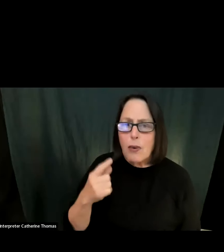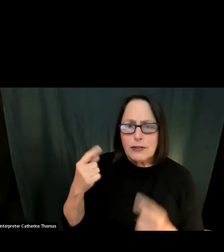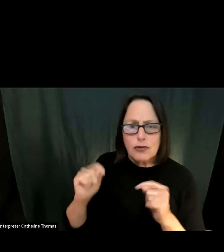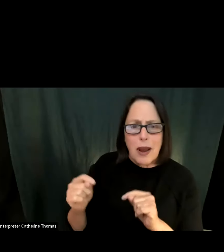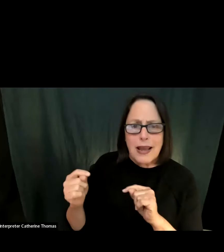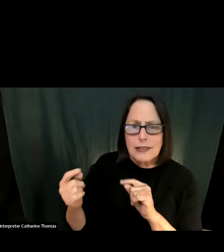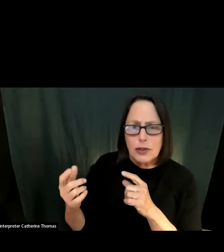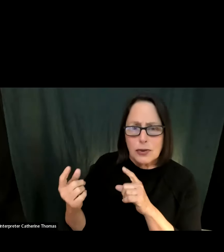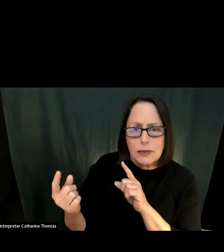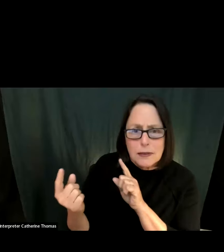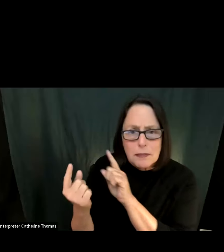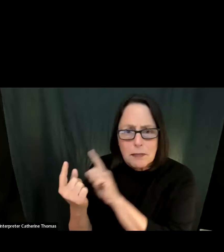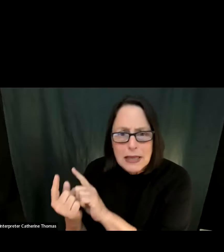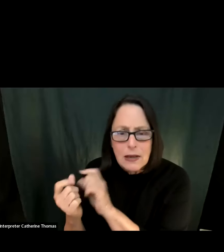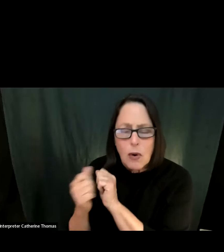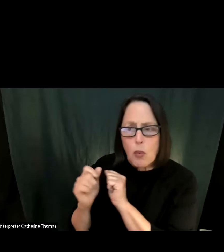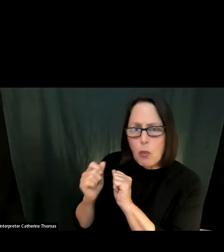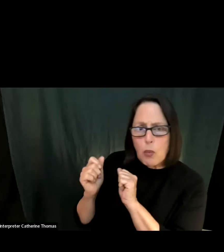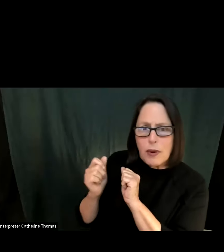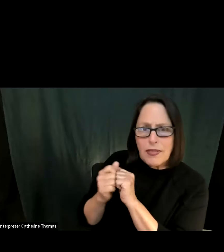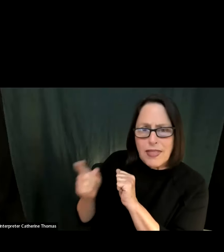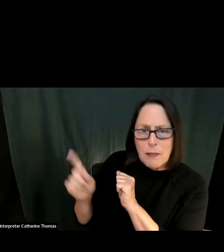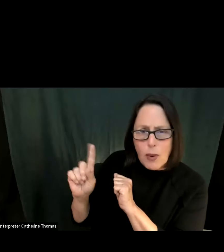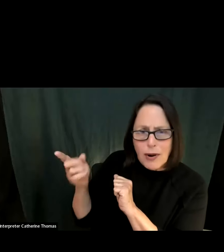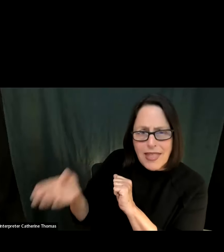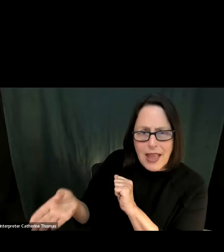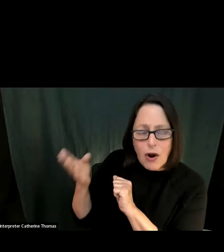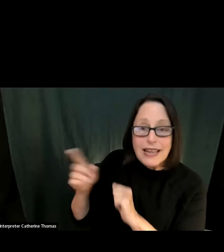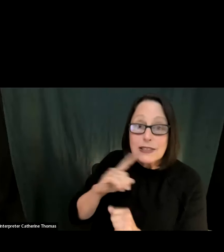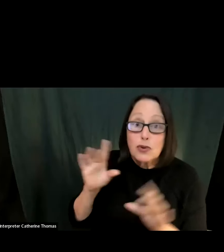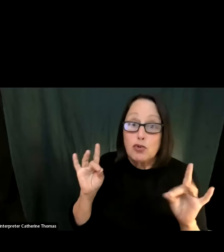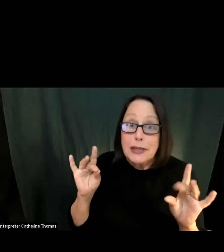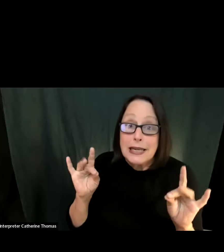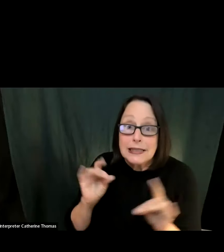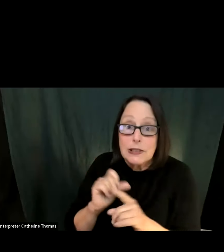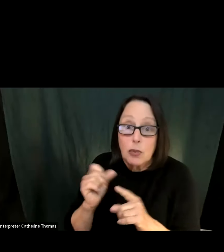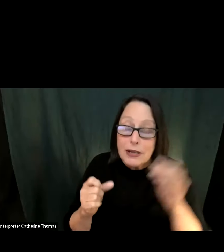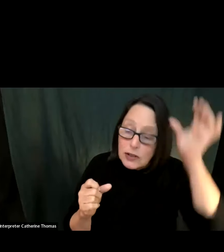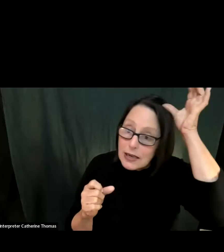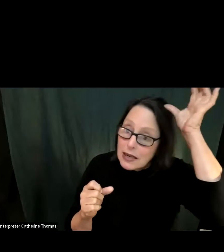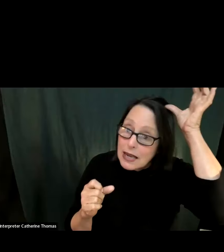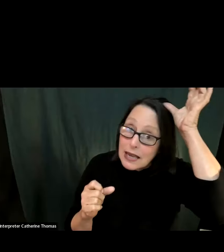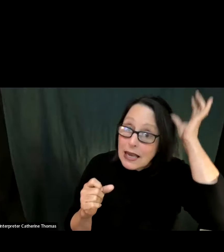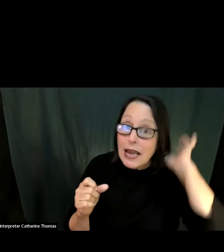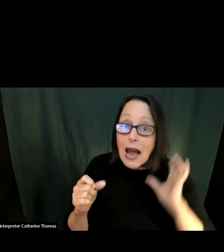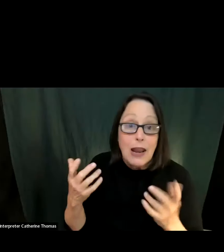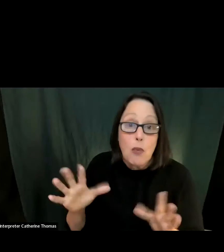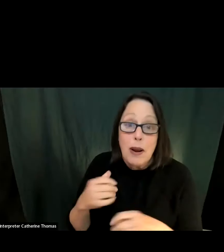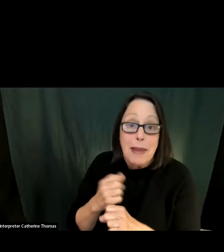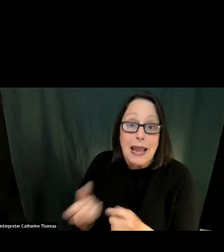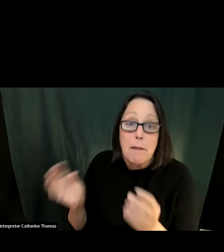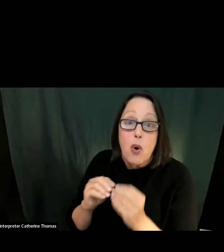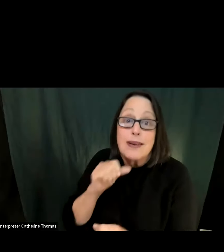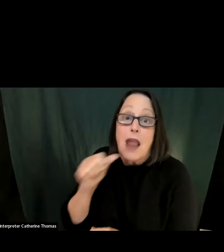force them to give me information because it's a very tricky situation because that makes it more unsafe for them. So I agree